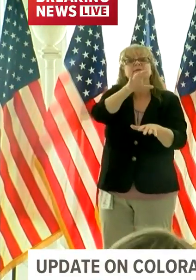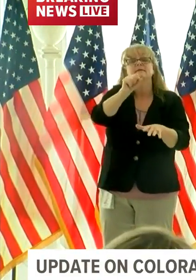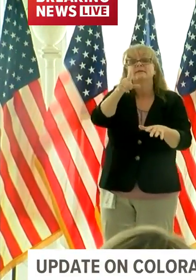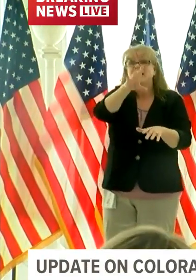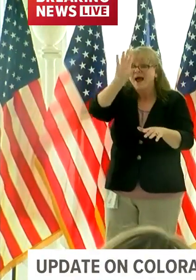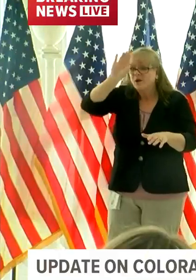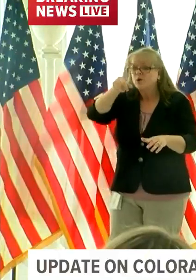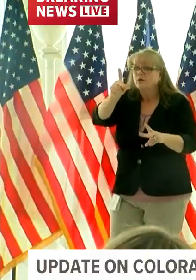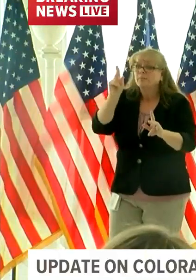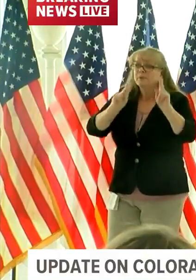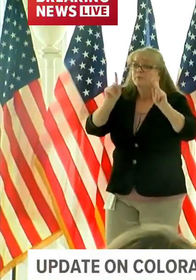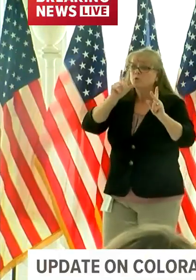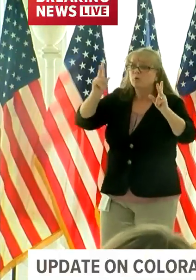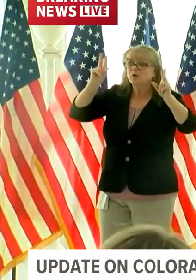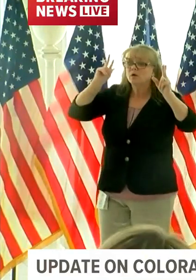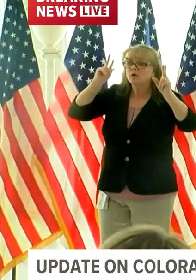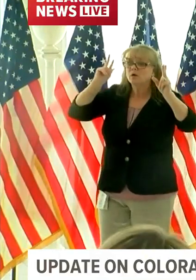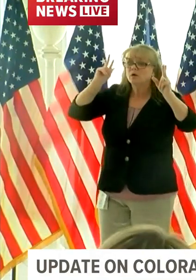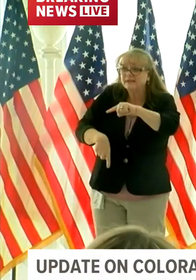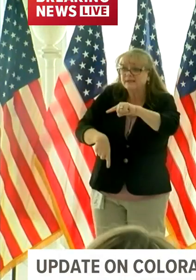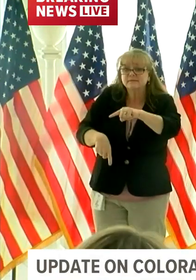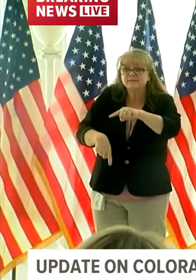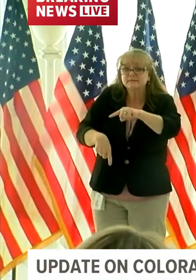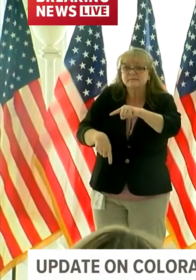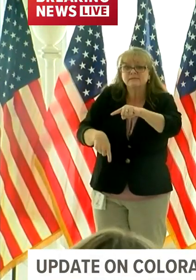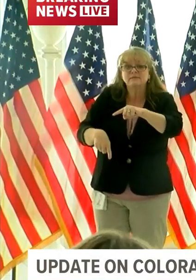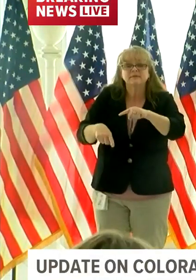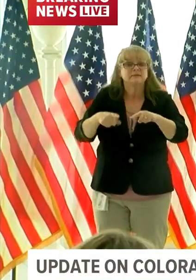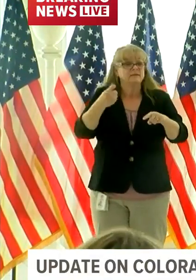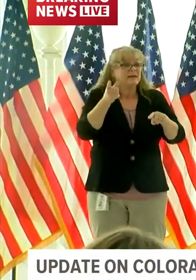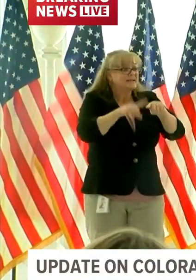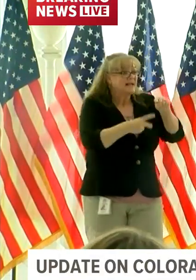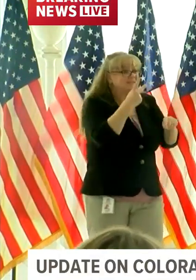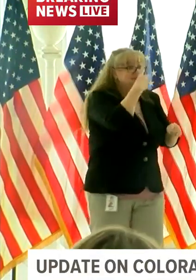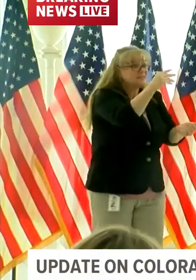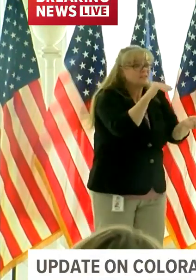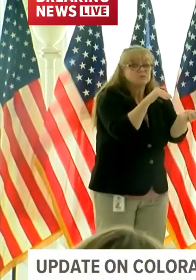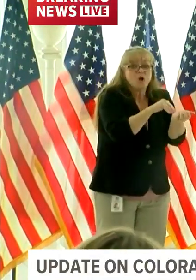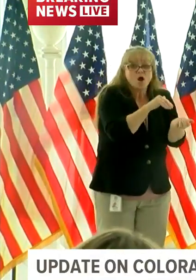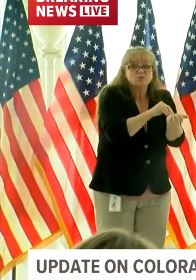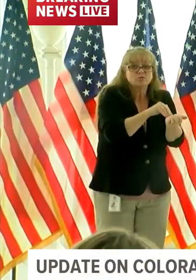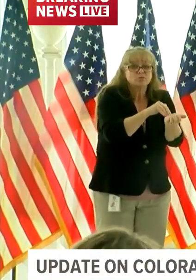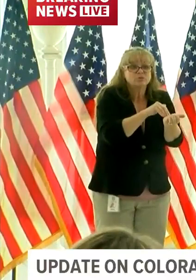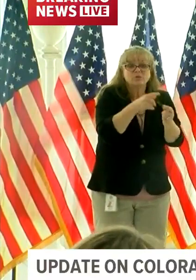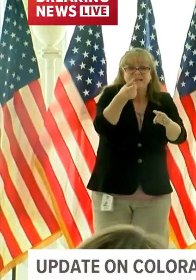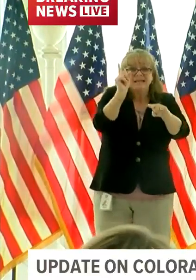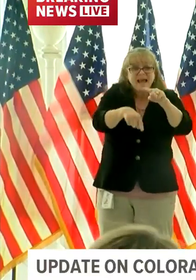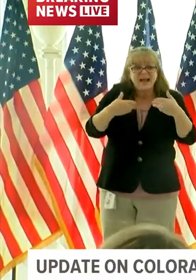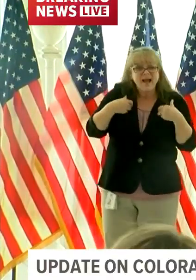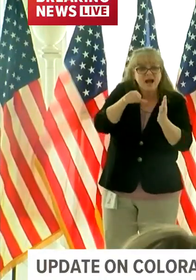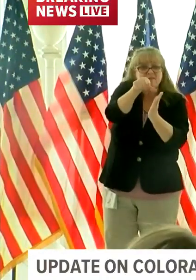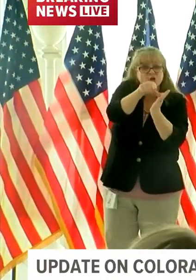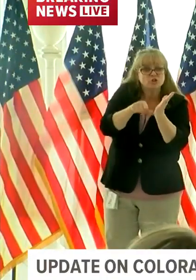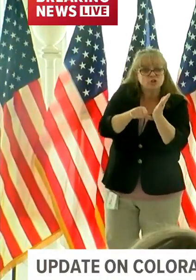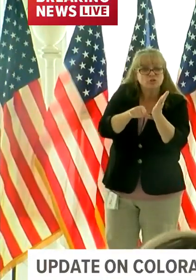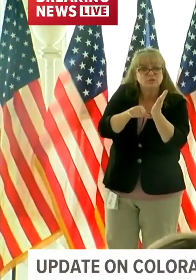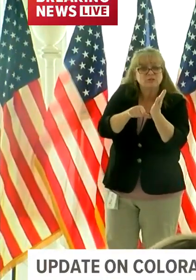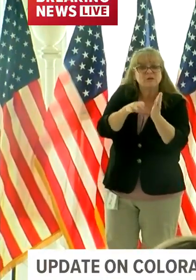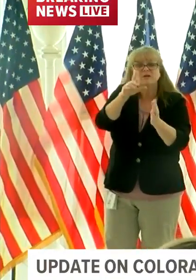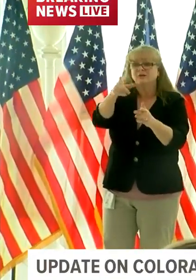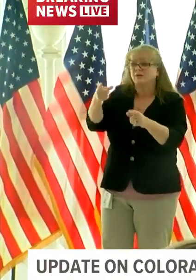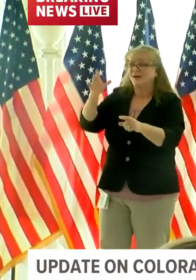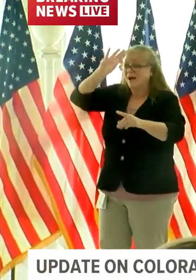elective procedures that have been put on pause, if you're a patient that needs one of those elective procedures and can't get that done right now and suffers, knee pain and you need a